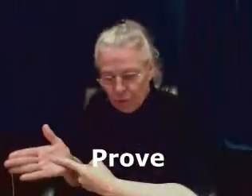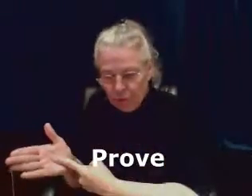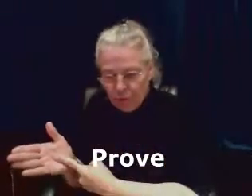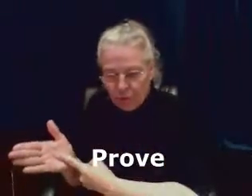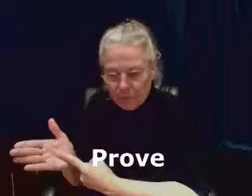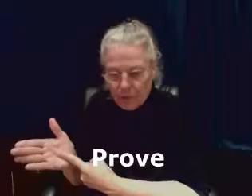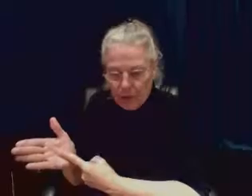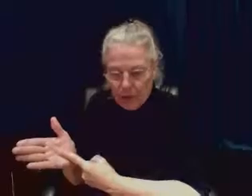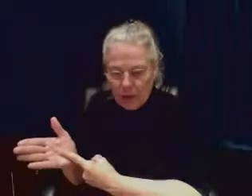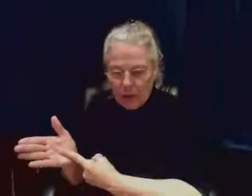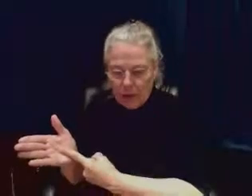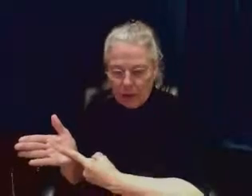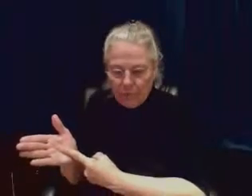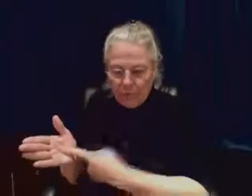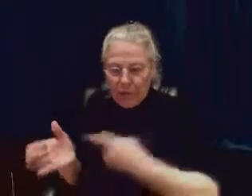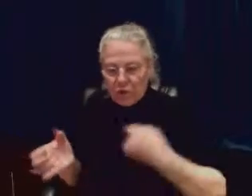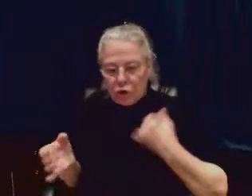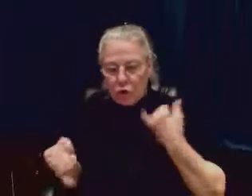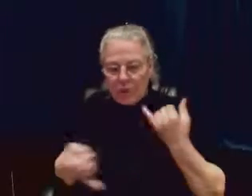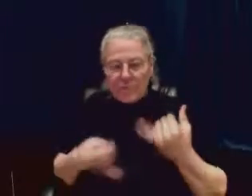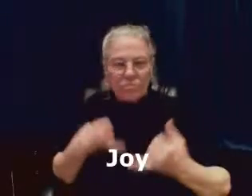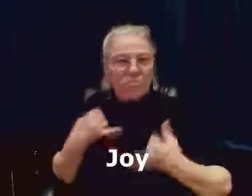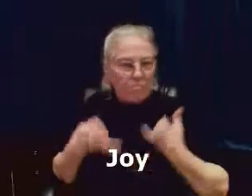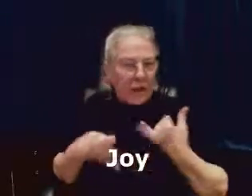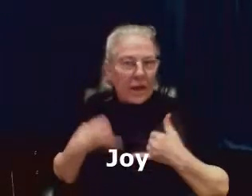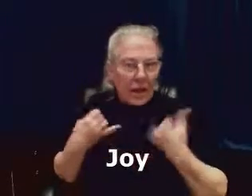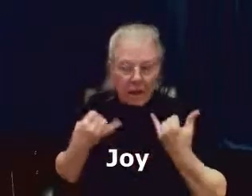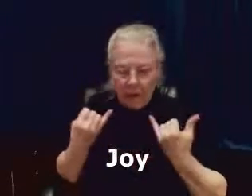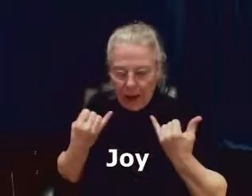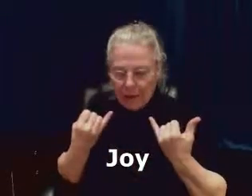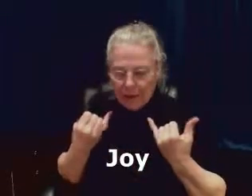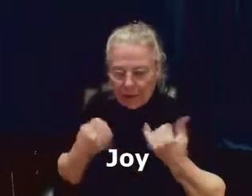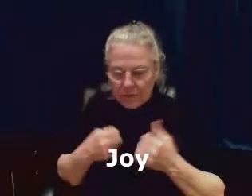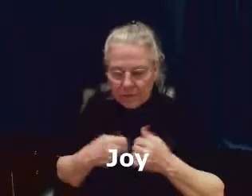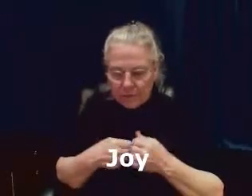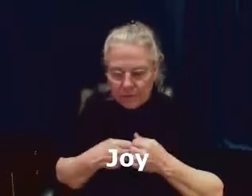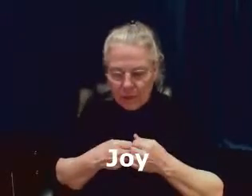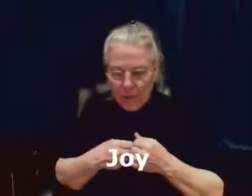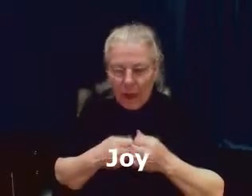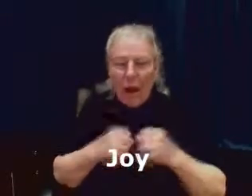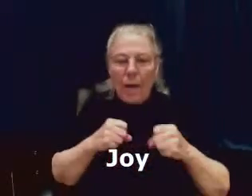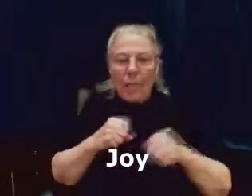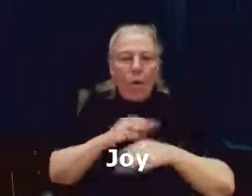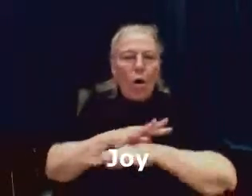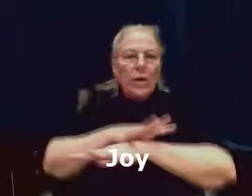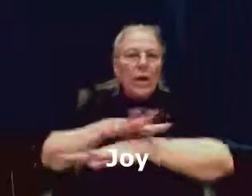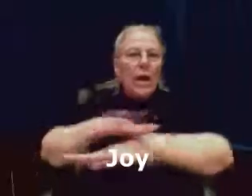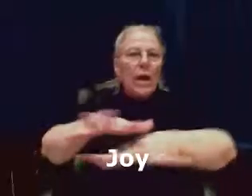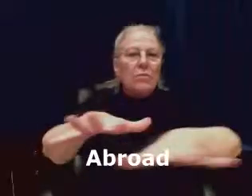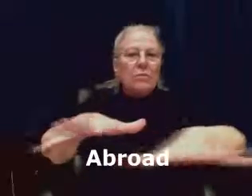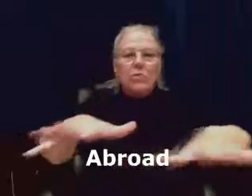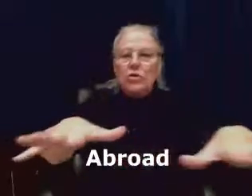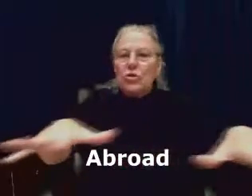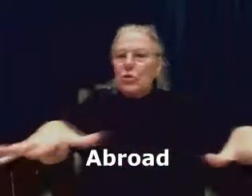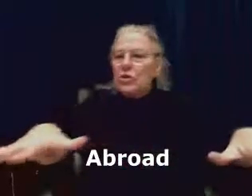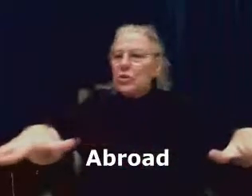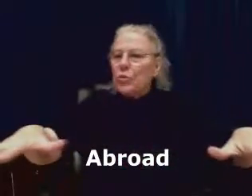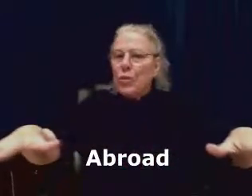proof. And joys, again, happiness, abroad, and you're just going to spread